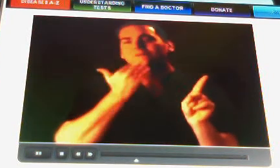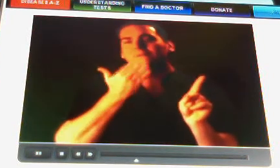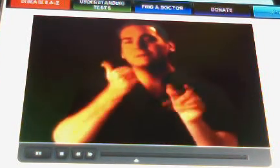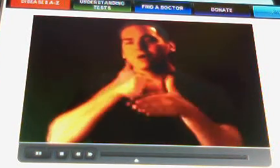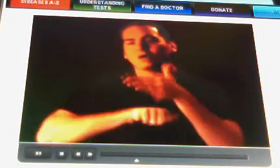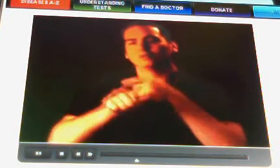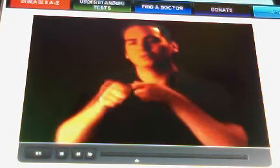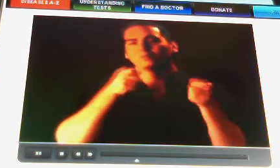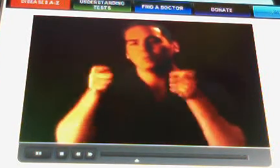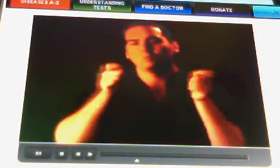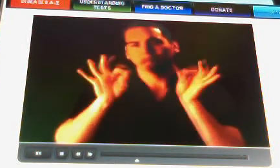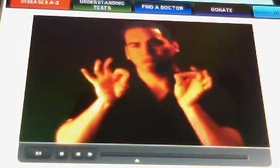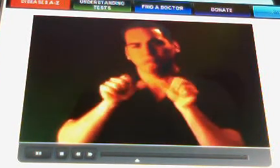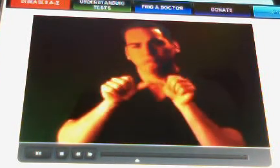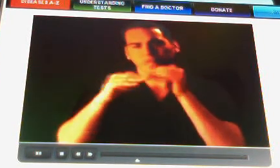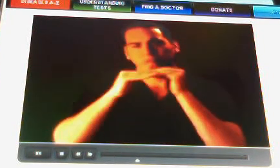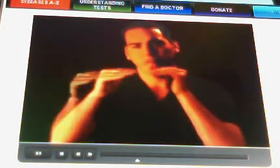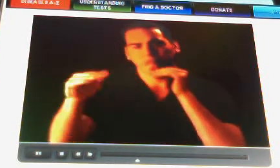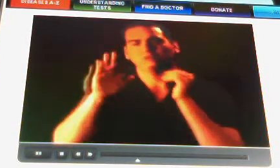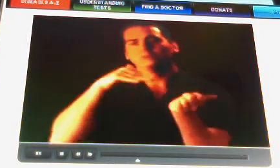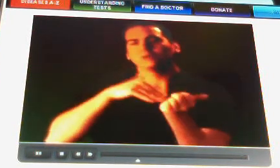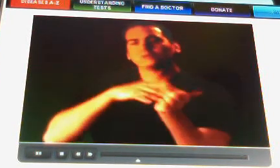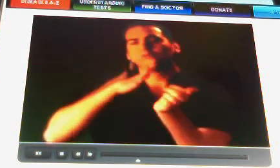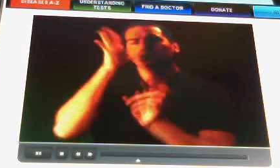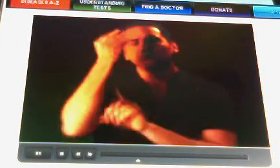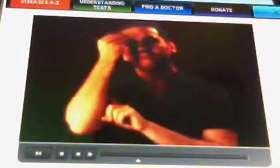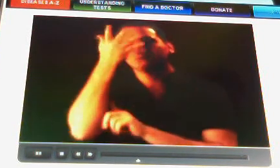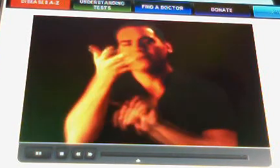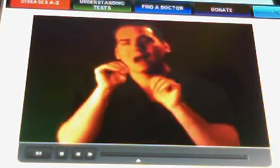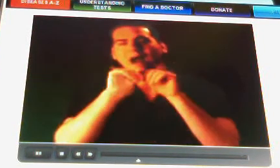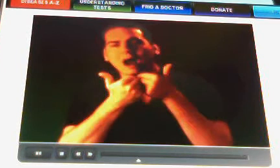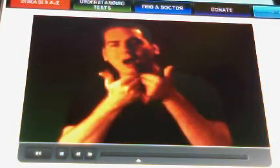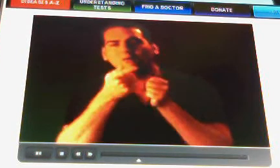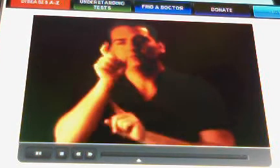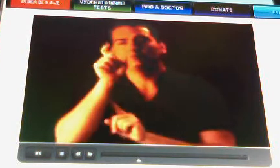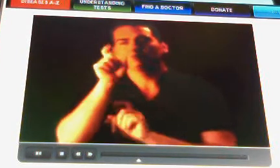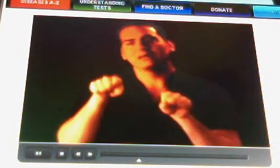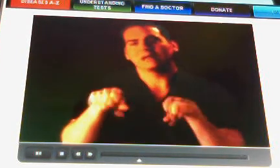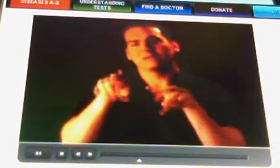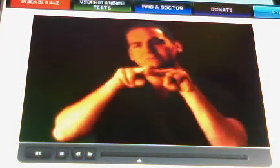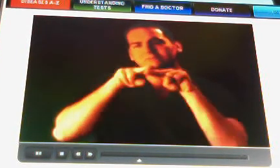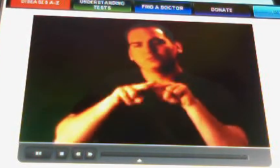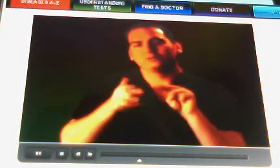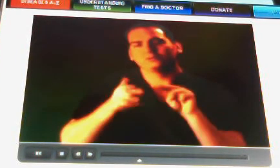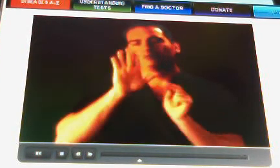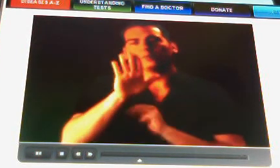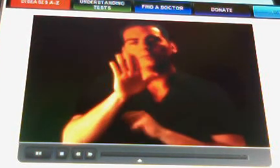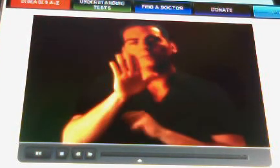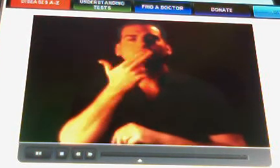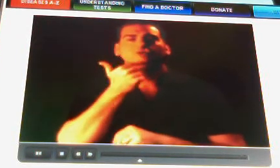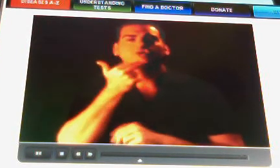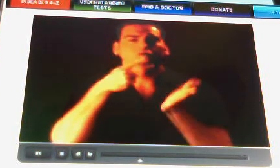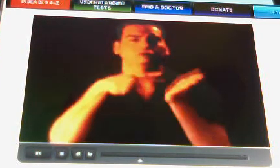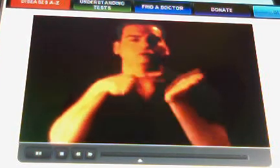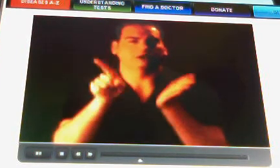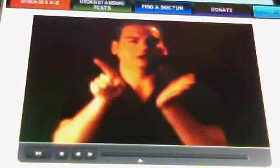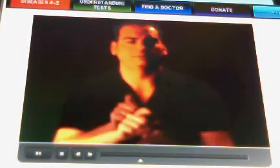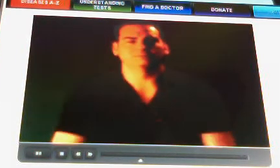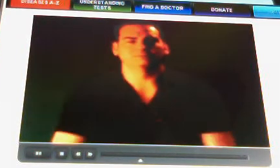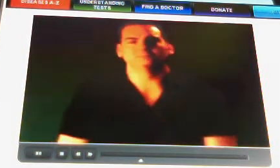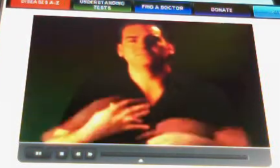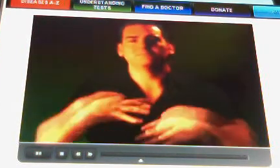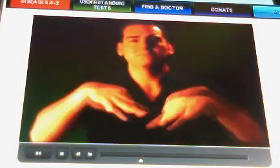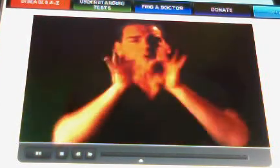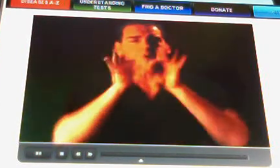When you have diabetes, it's important that you test your blood often and keep that blood sugar at a level